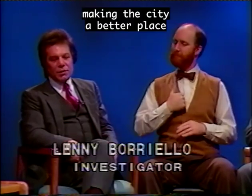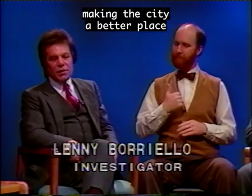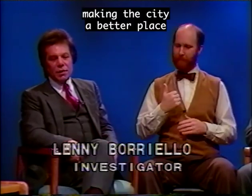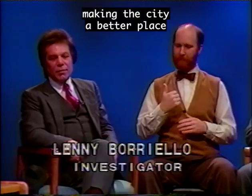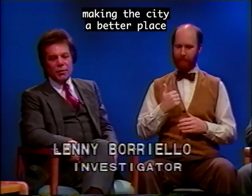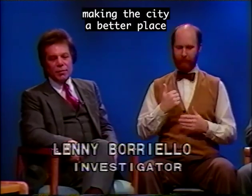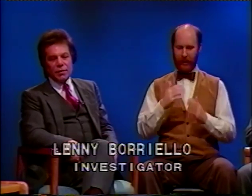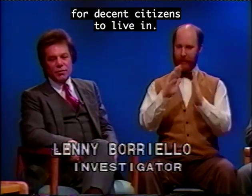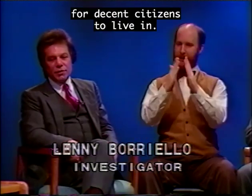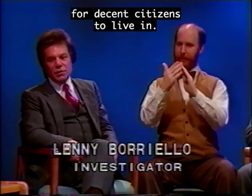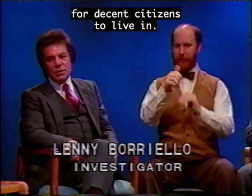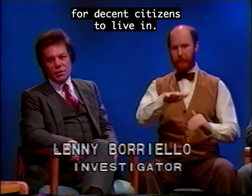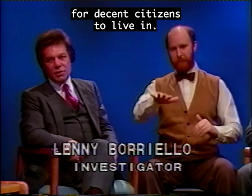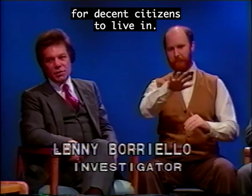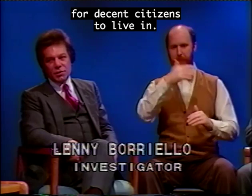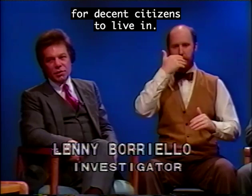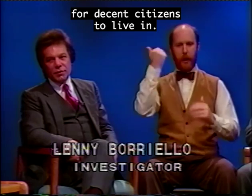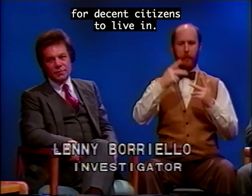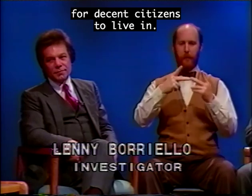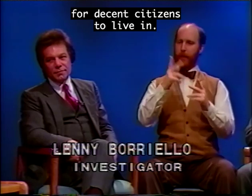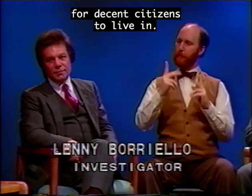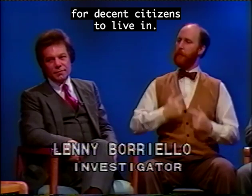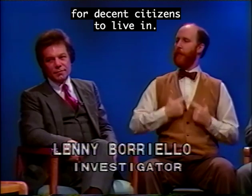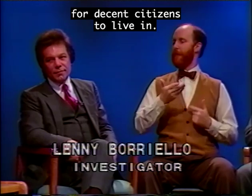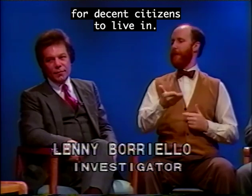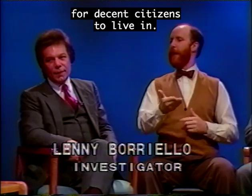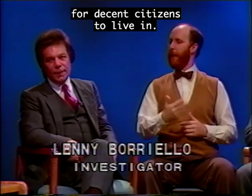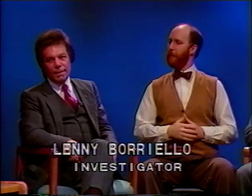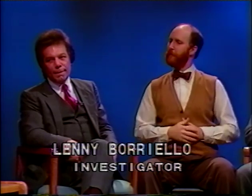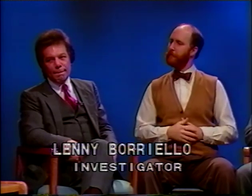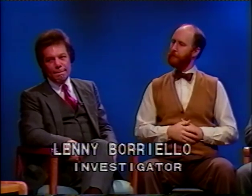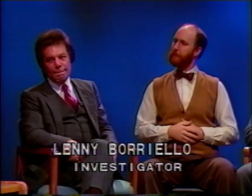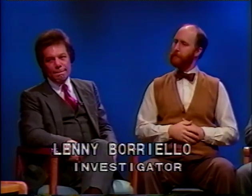the city a better place for decent citizens to live in.